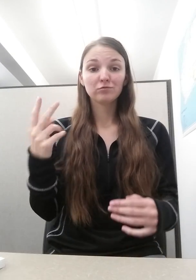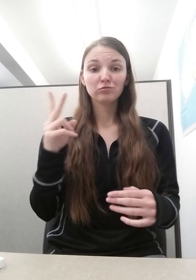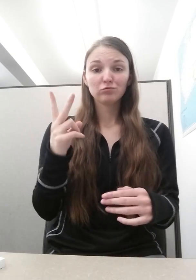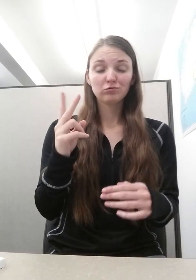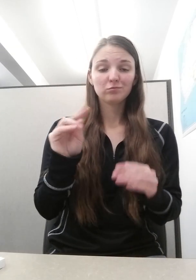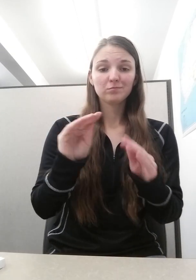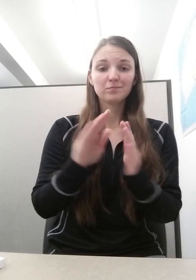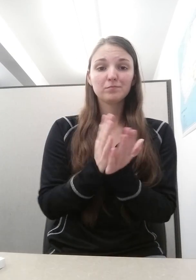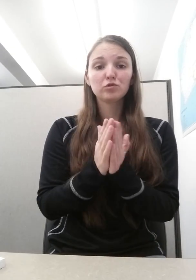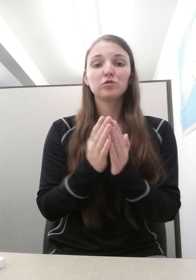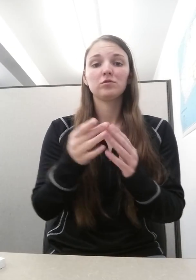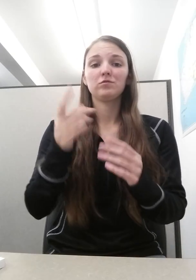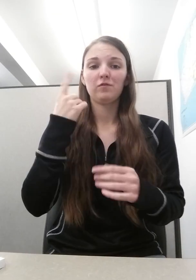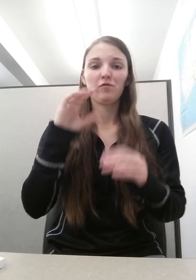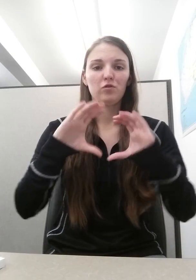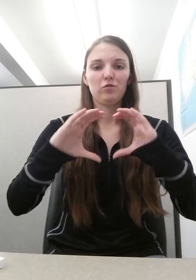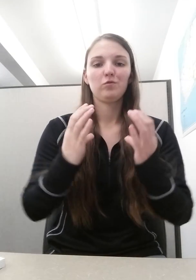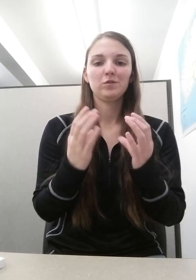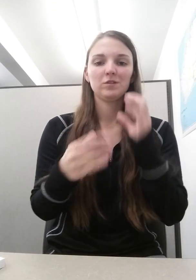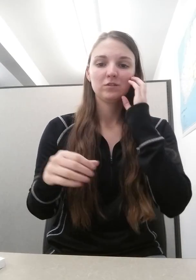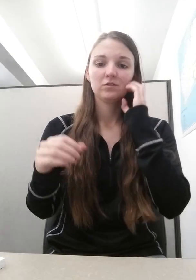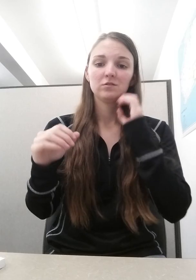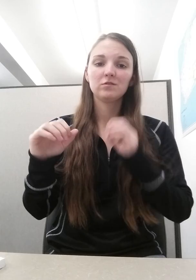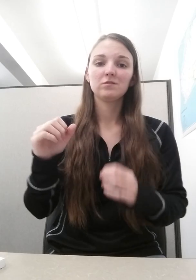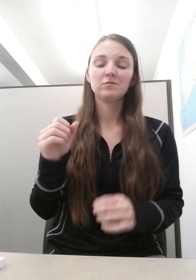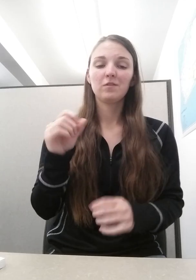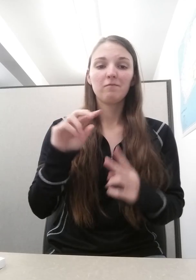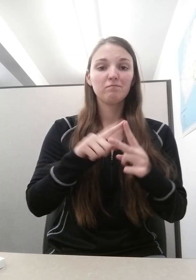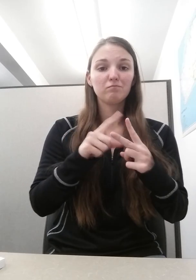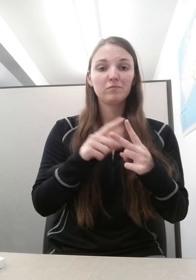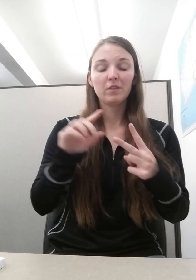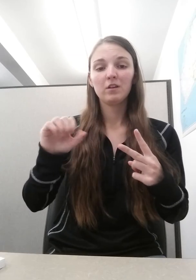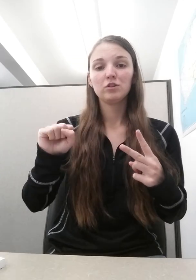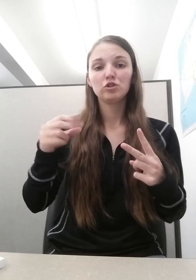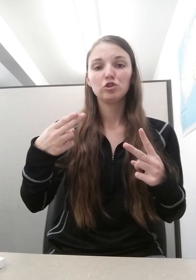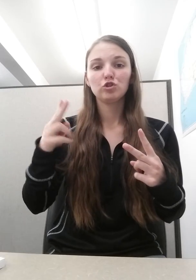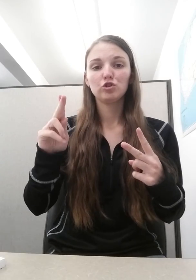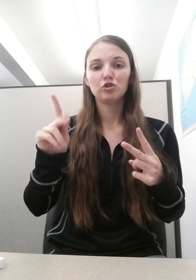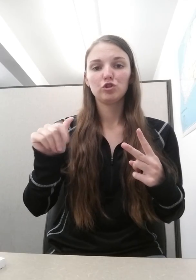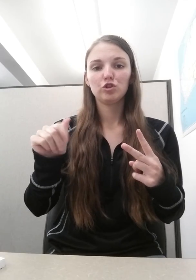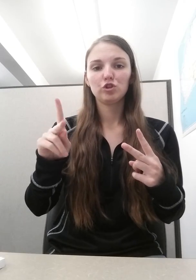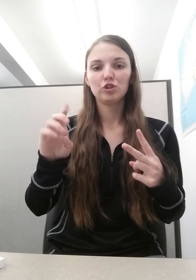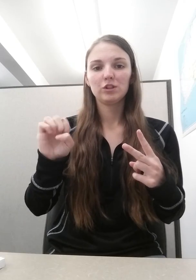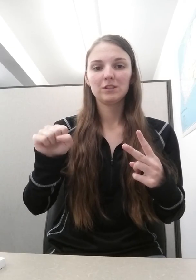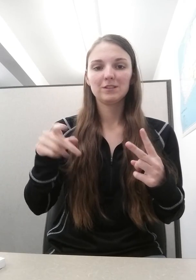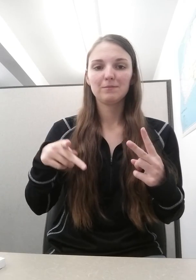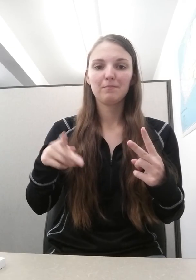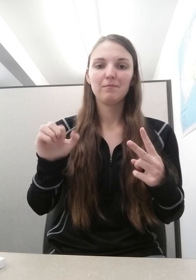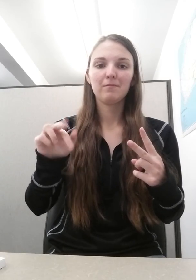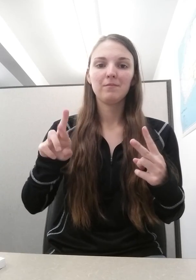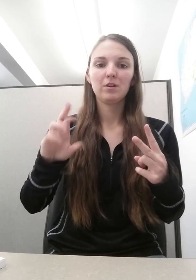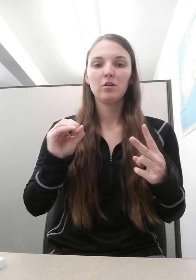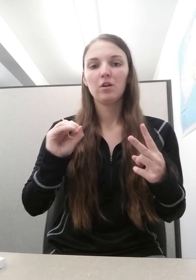is Shakespeare of London by Marchette Chute. That's spelled C-H-U-T-E. The